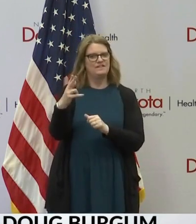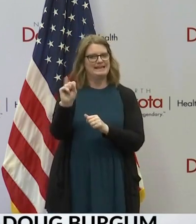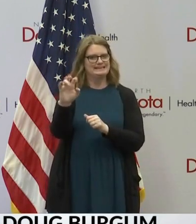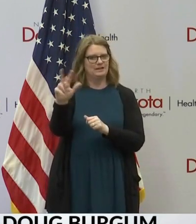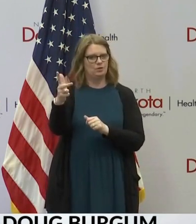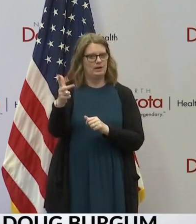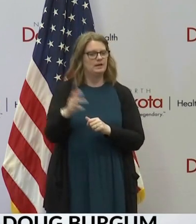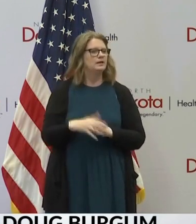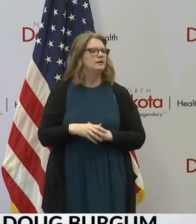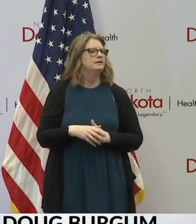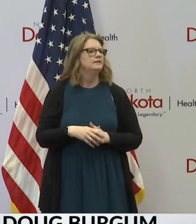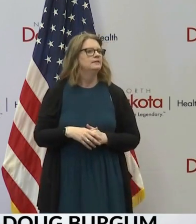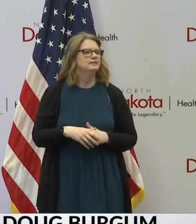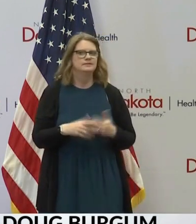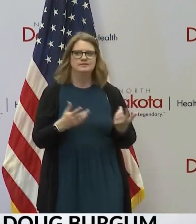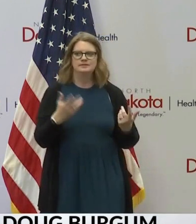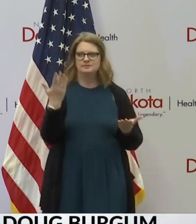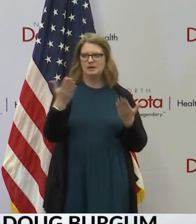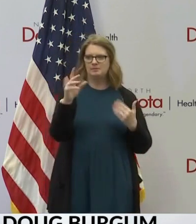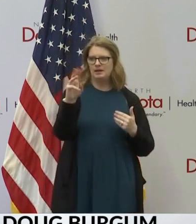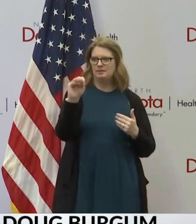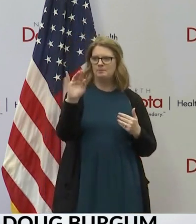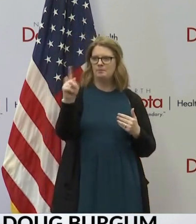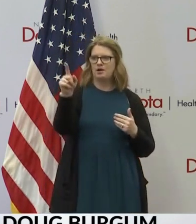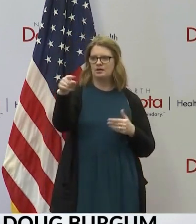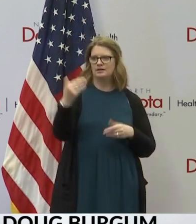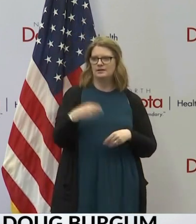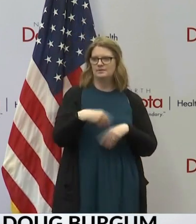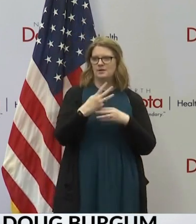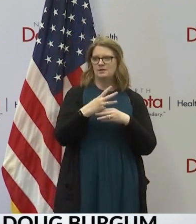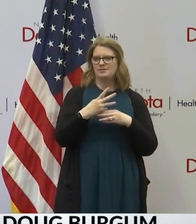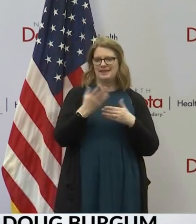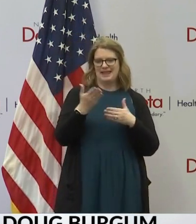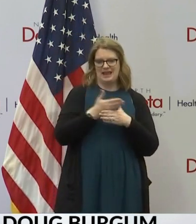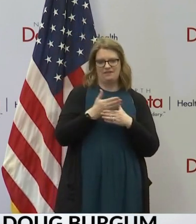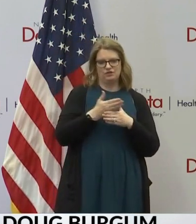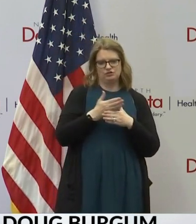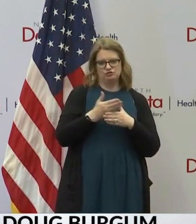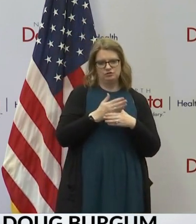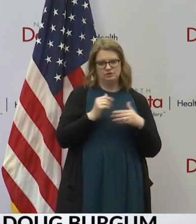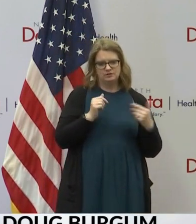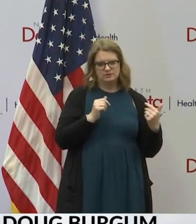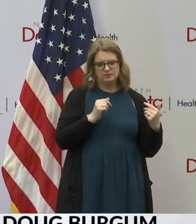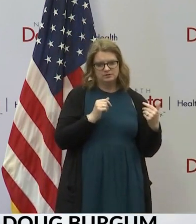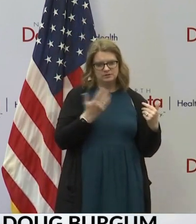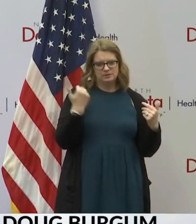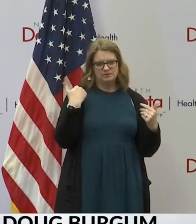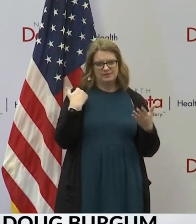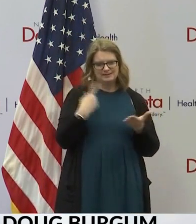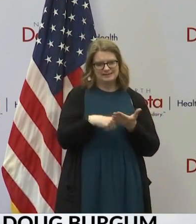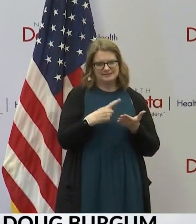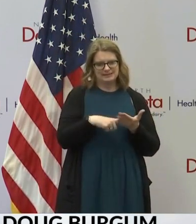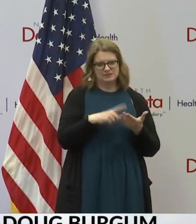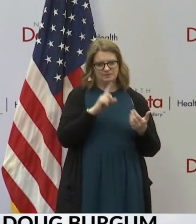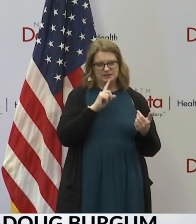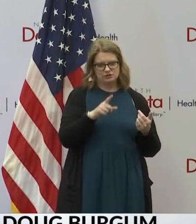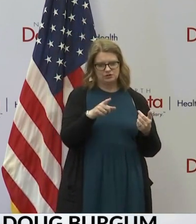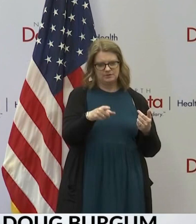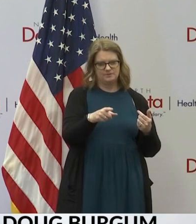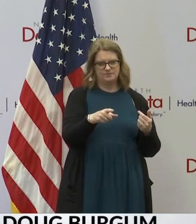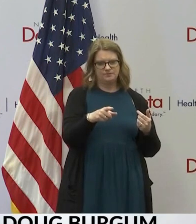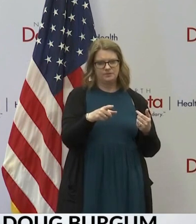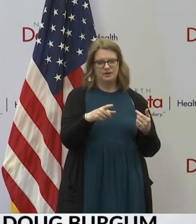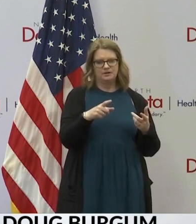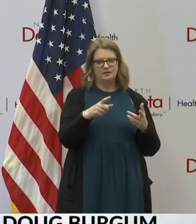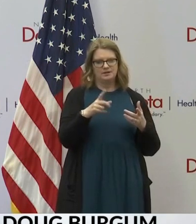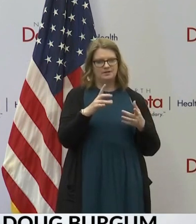Well, I want to, maybe Mark can pull up the rolling average, because I want to make sure that we had this discussion last week. I want to make sure maybe afterwards we